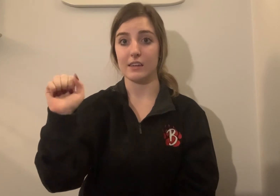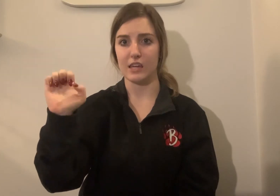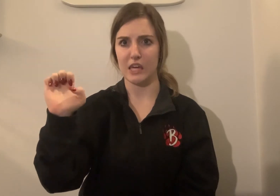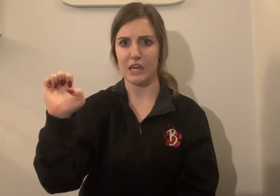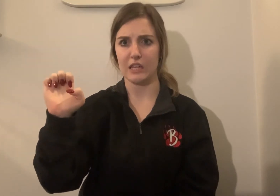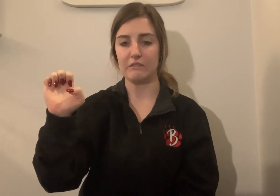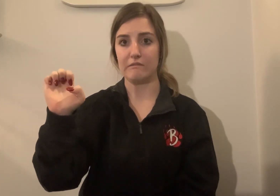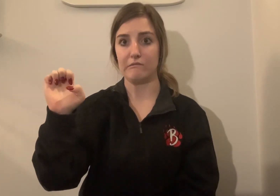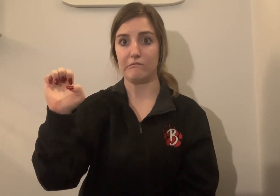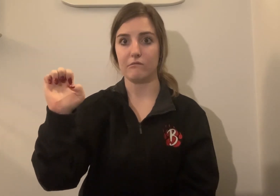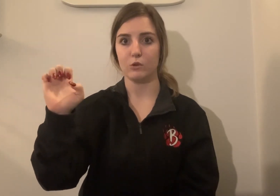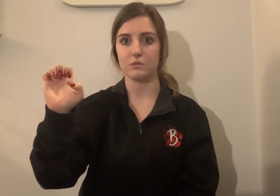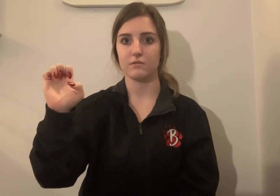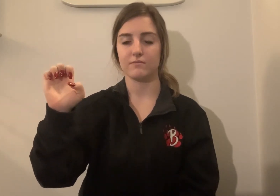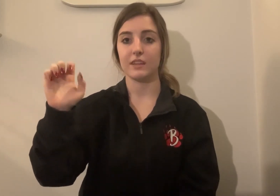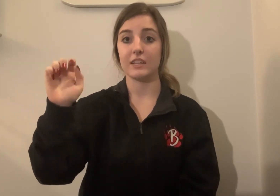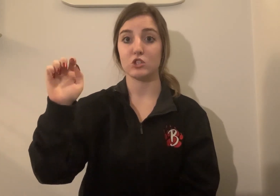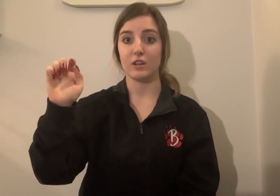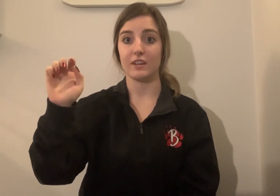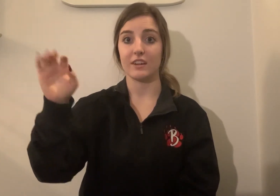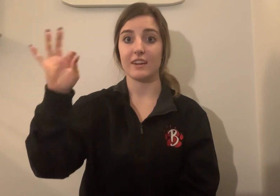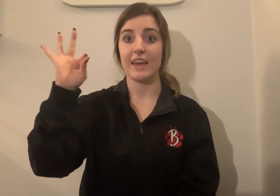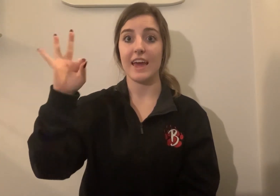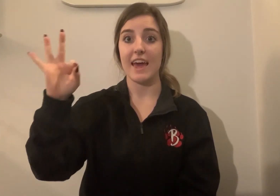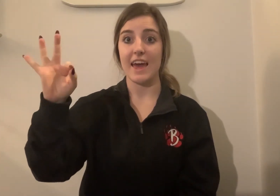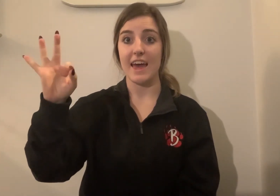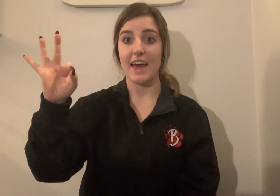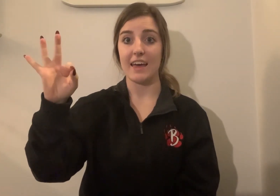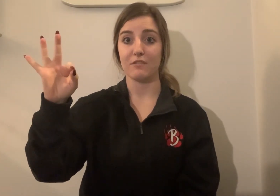F-L-A-K-E. Whoops. Let's try that again.